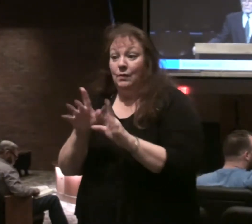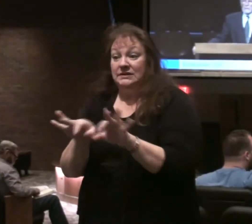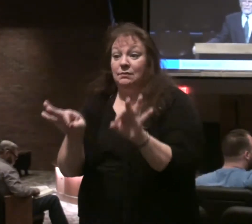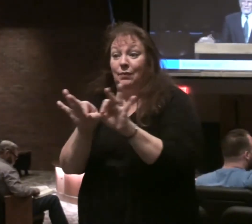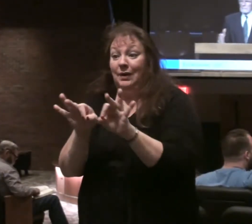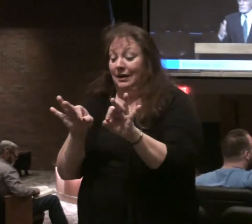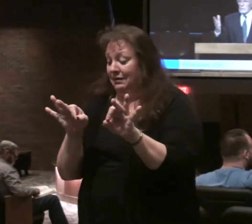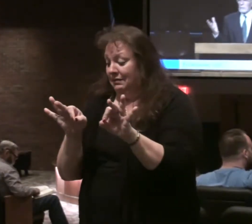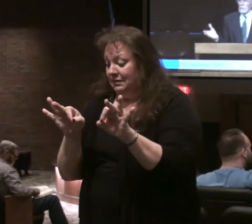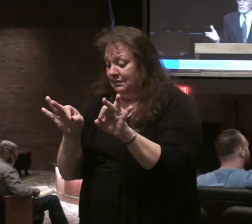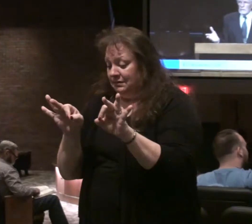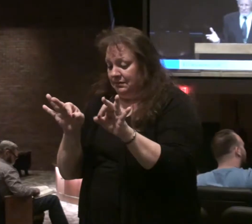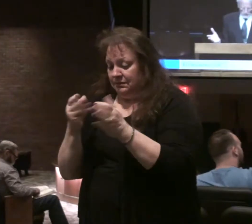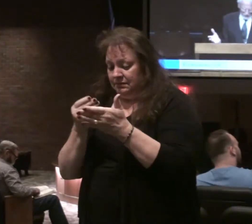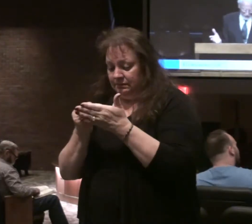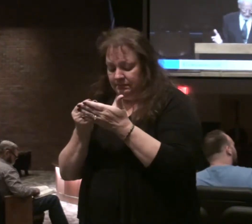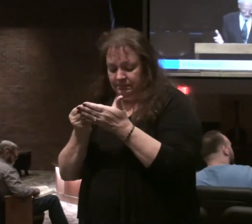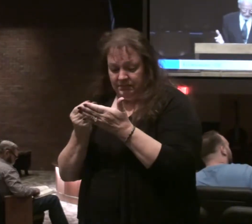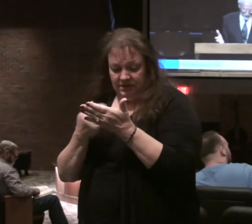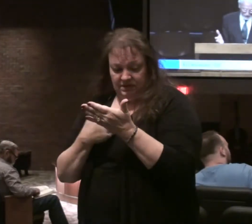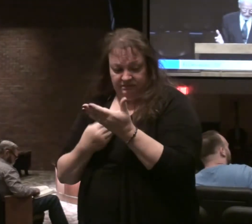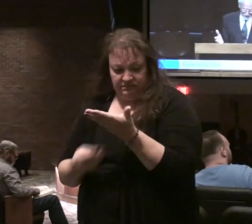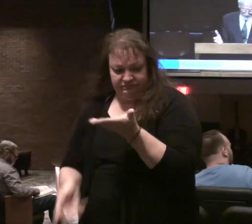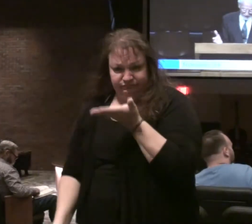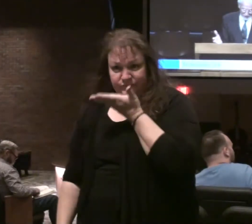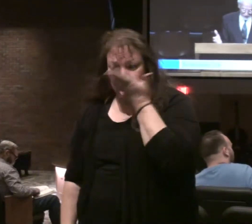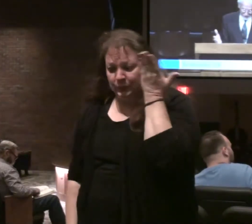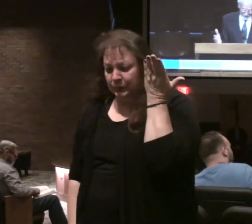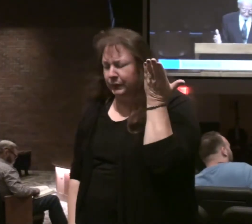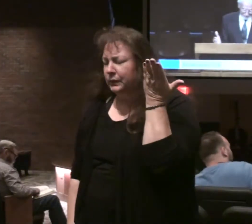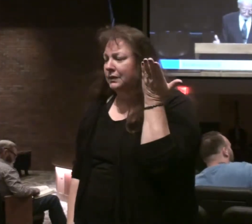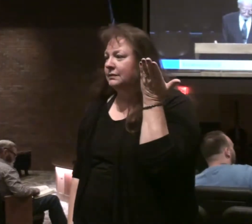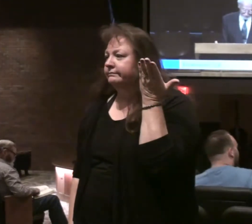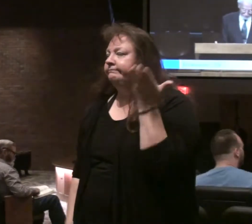important. Just the wisdom of life.